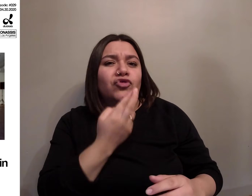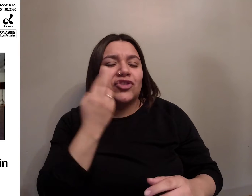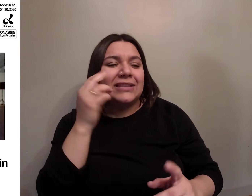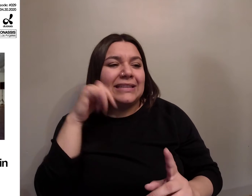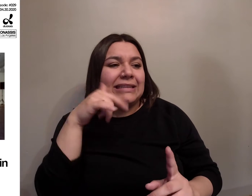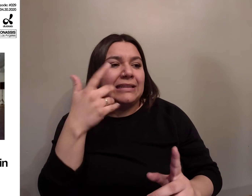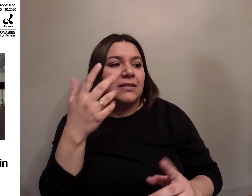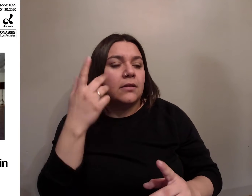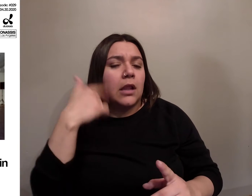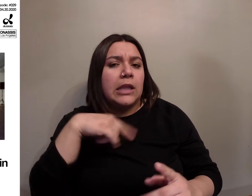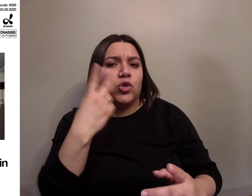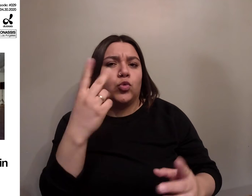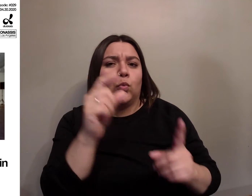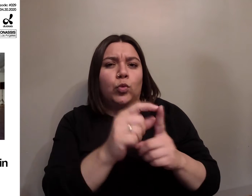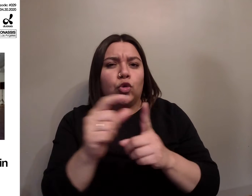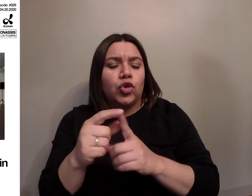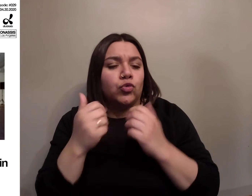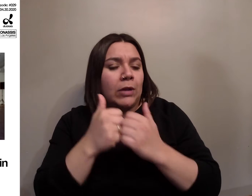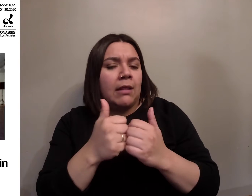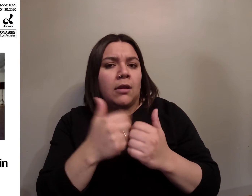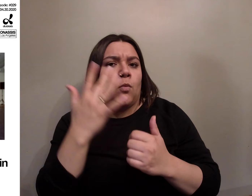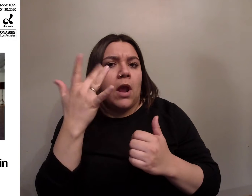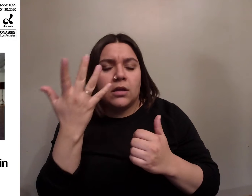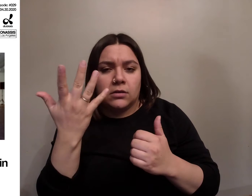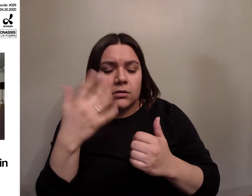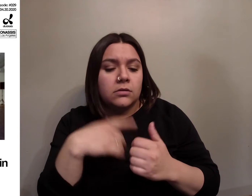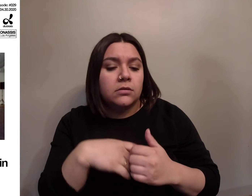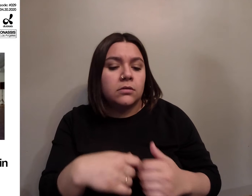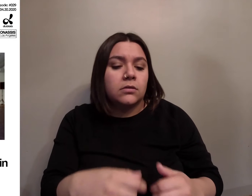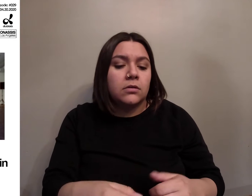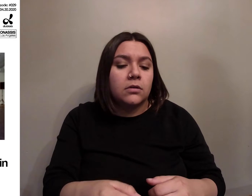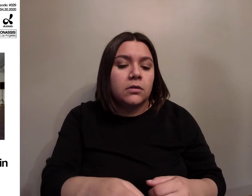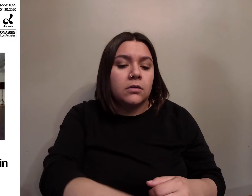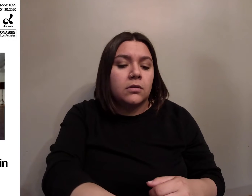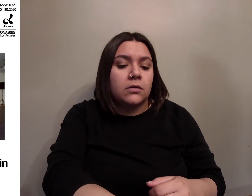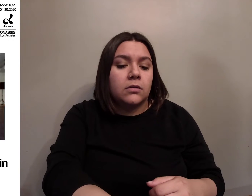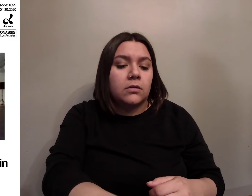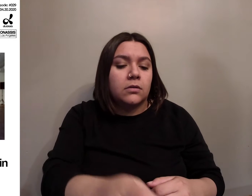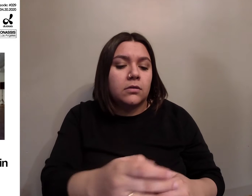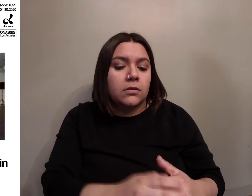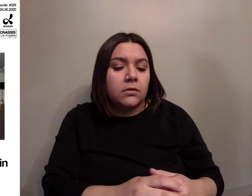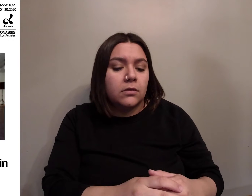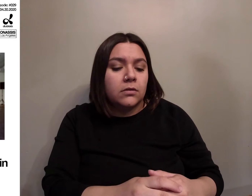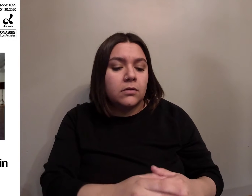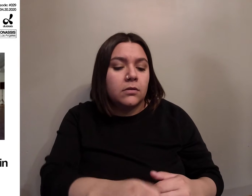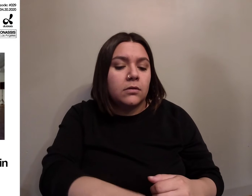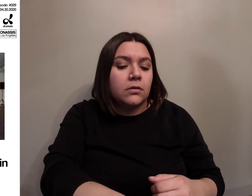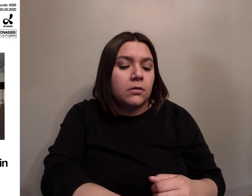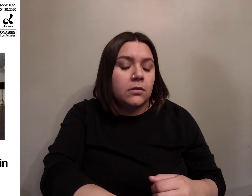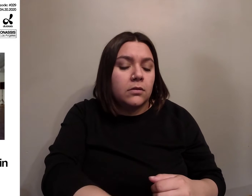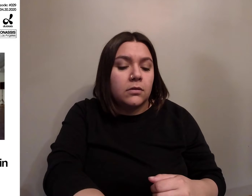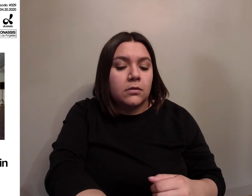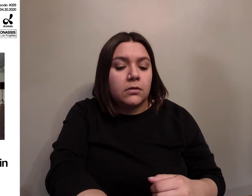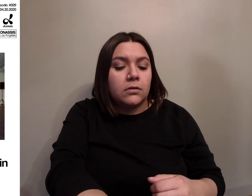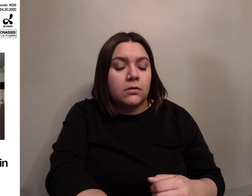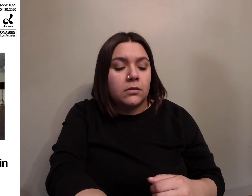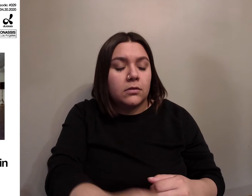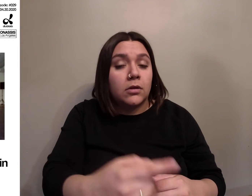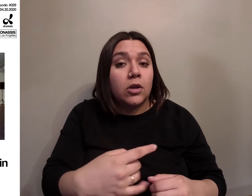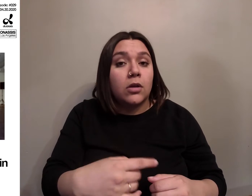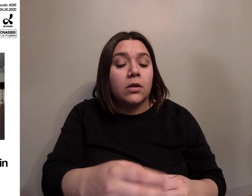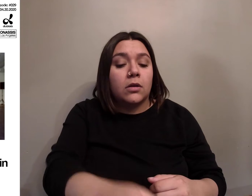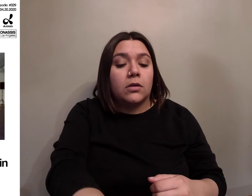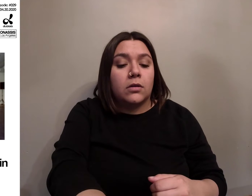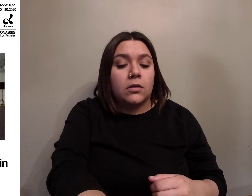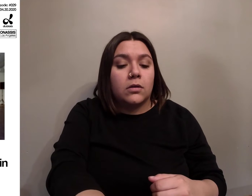mean. Right. I mean, the Assemblies program is a program where members of the community propose different topics